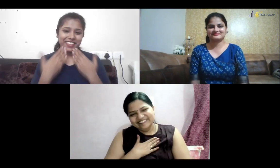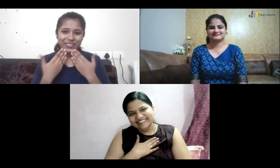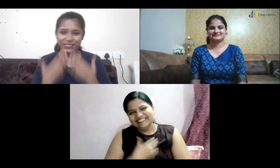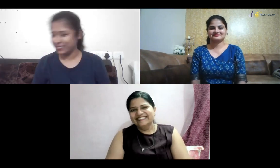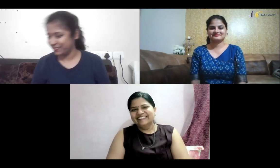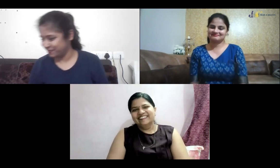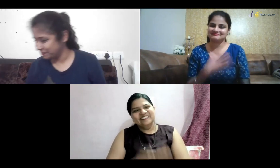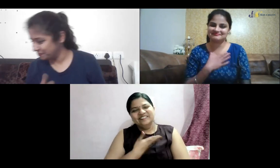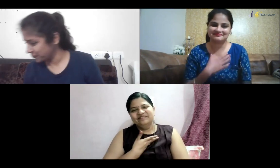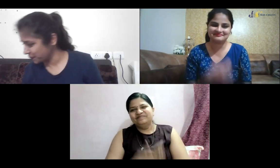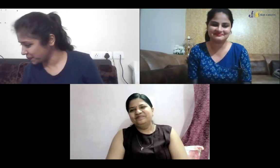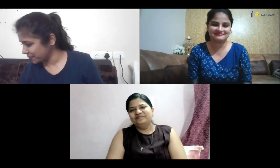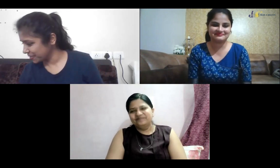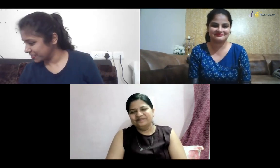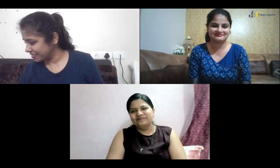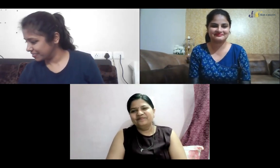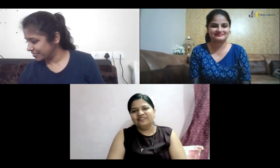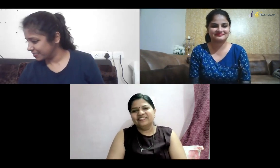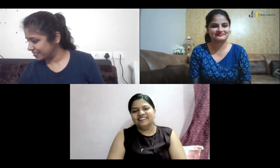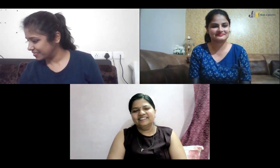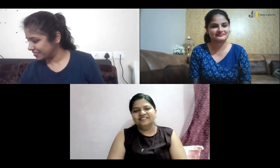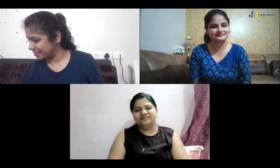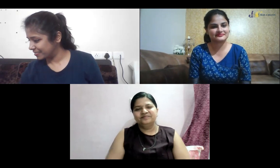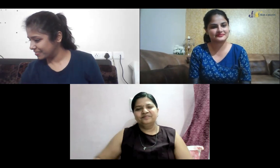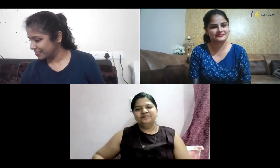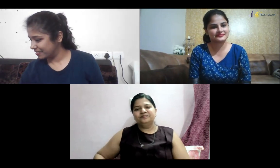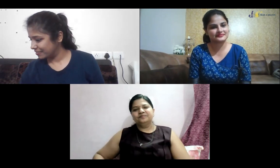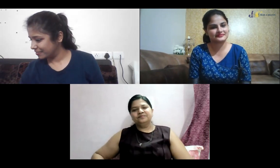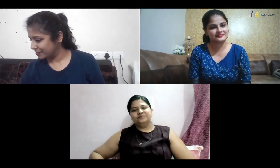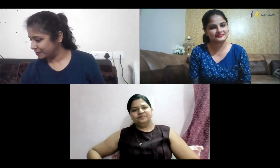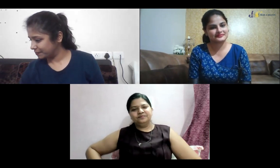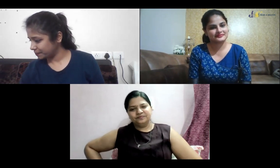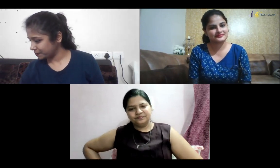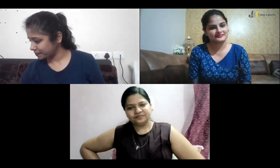a lot. That was such a great example. Thank you so much, both of you.